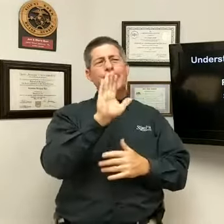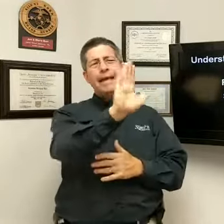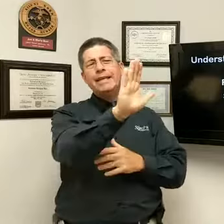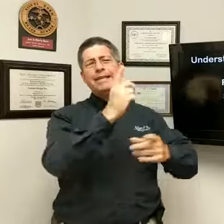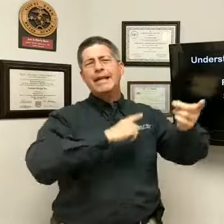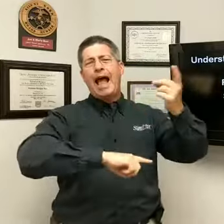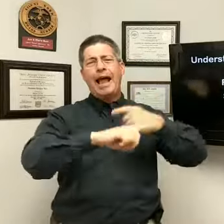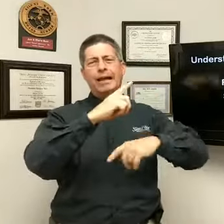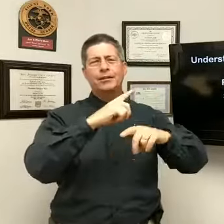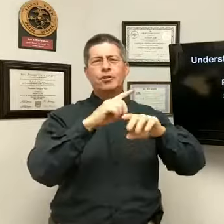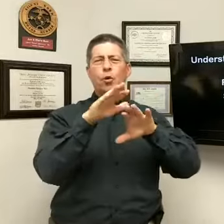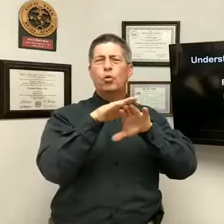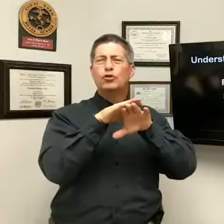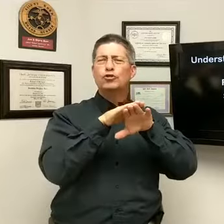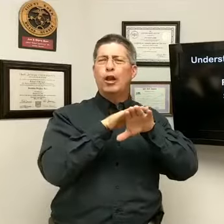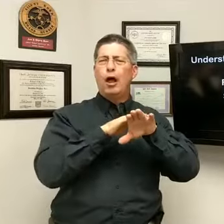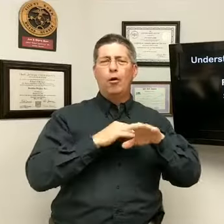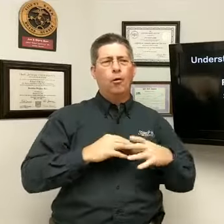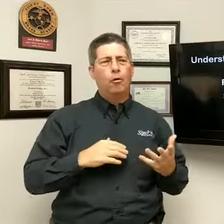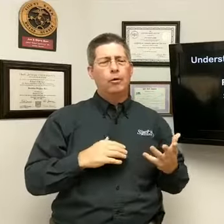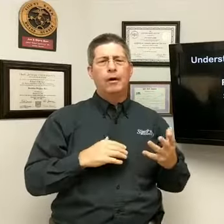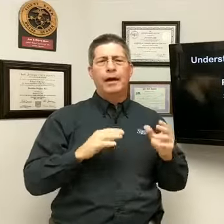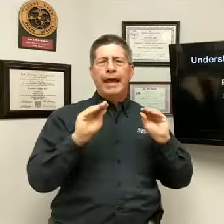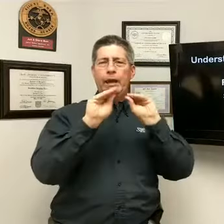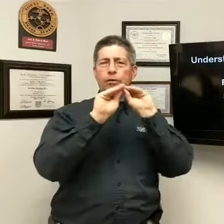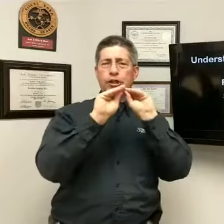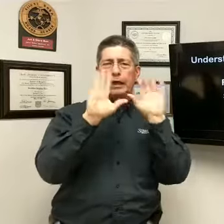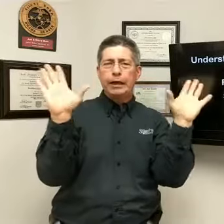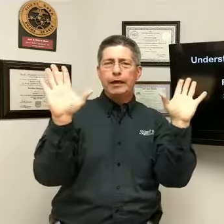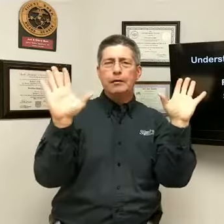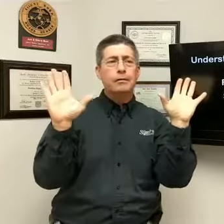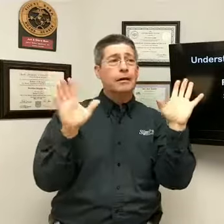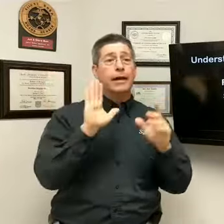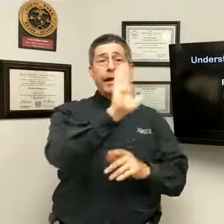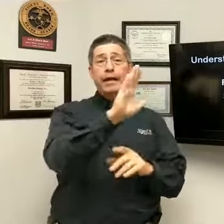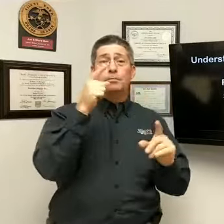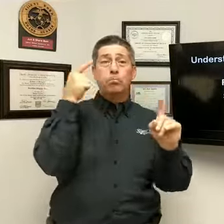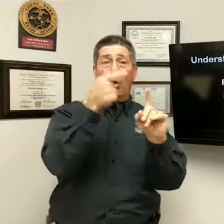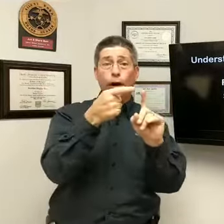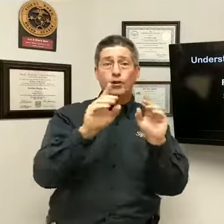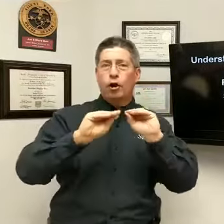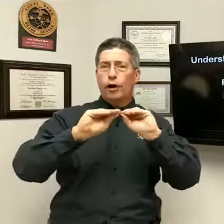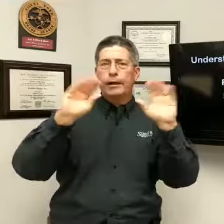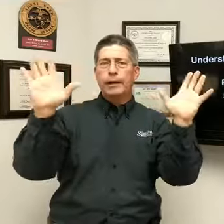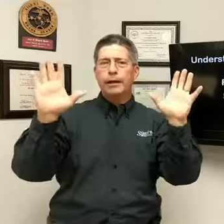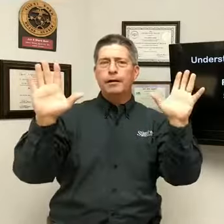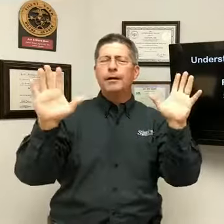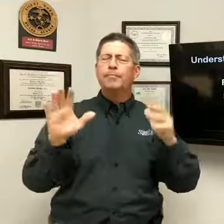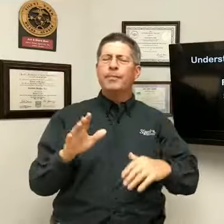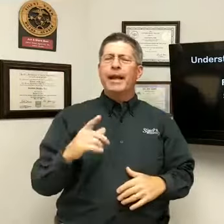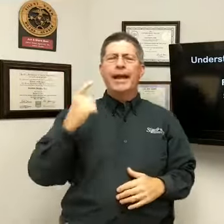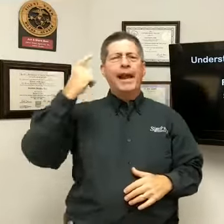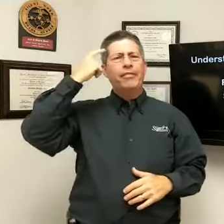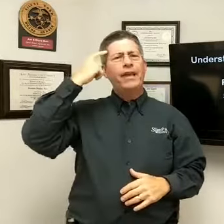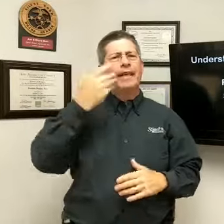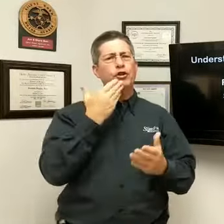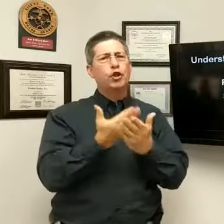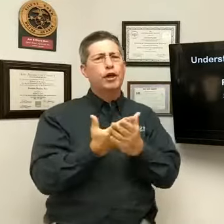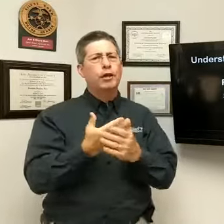his signs were slow. He was clear. His points are clear. And I think that's good for a